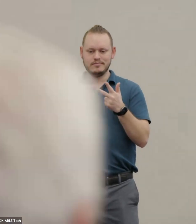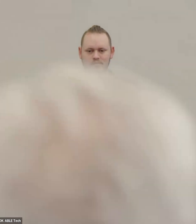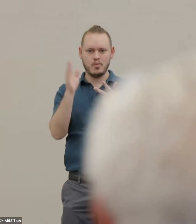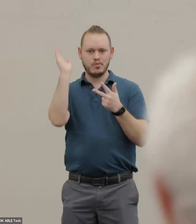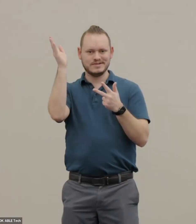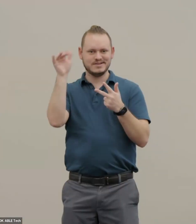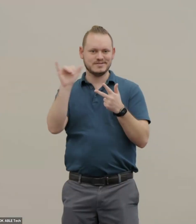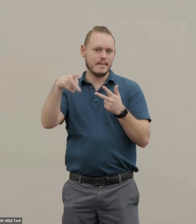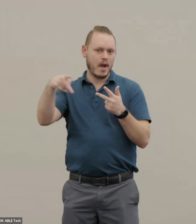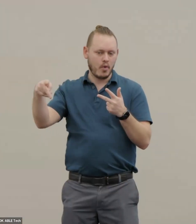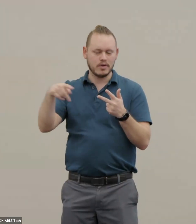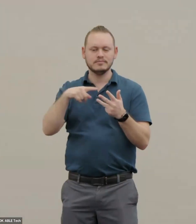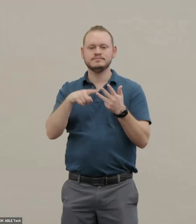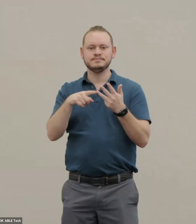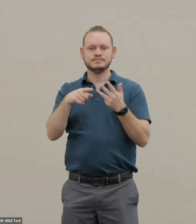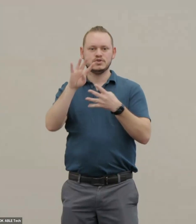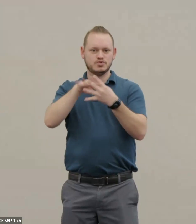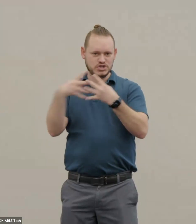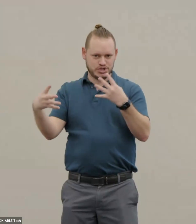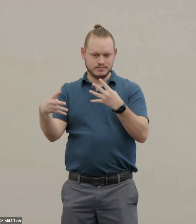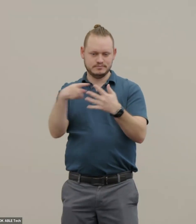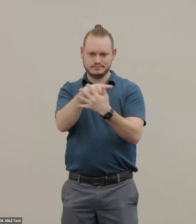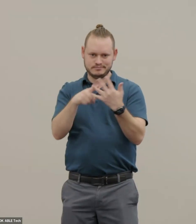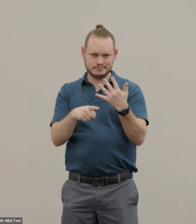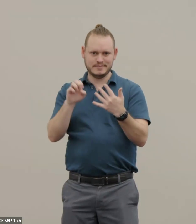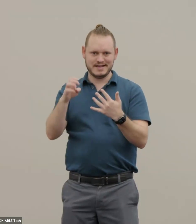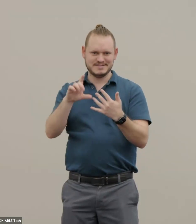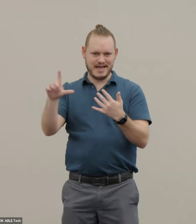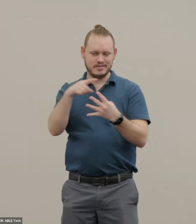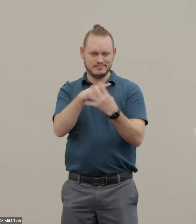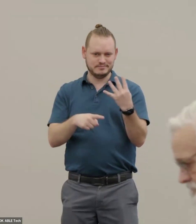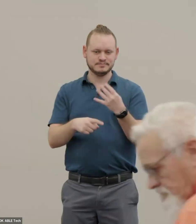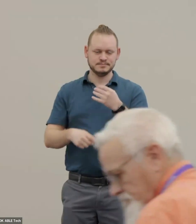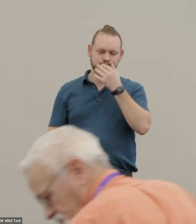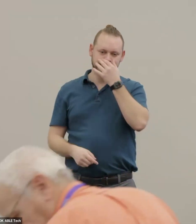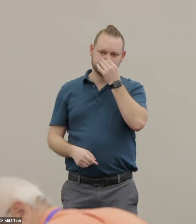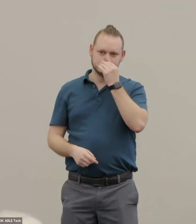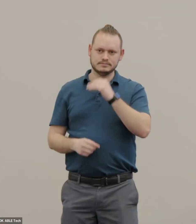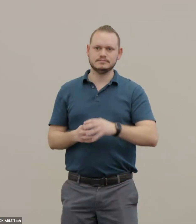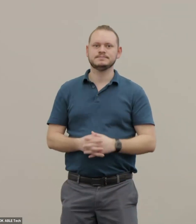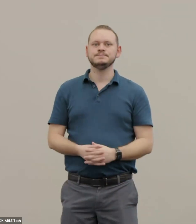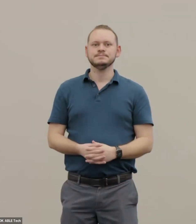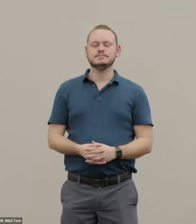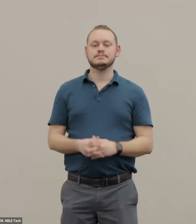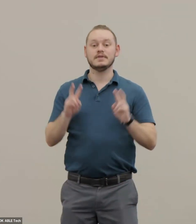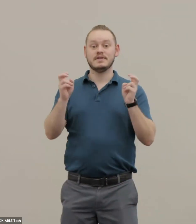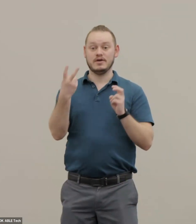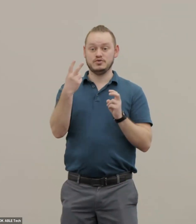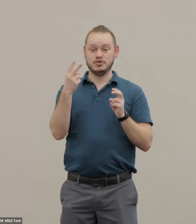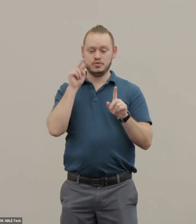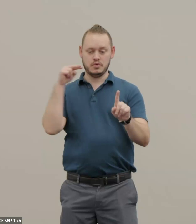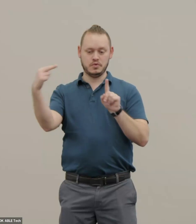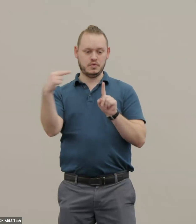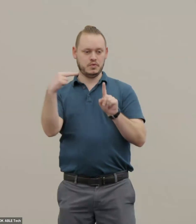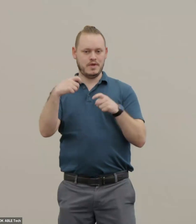formats, PowerPoint, and spreadsheet formats, Excel, right? So that's how Title II views